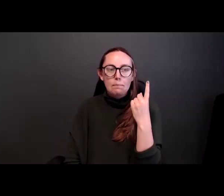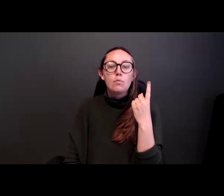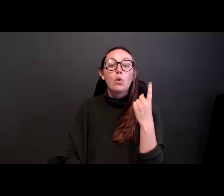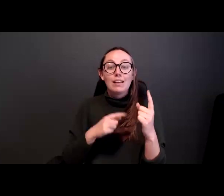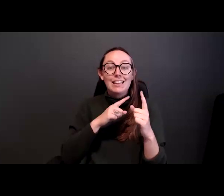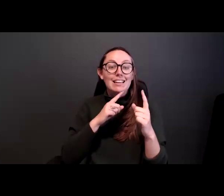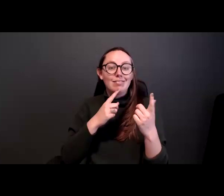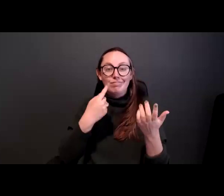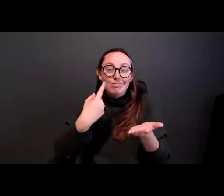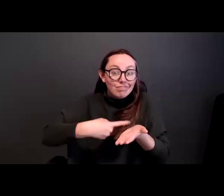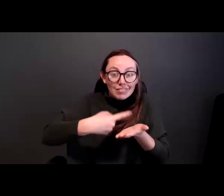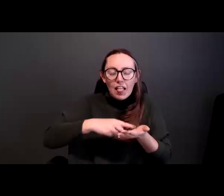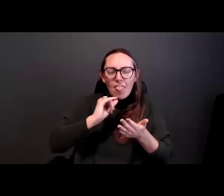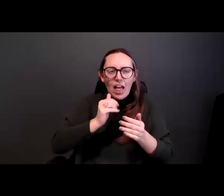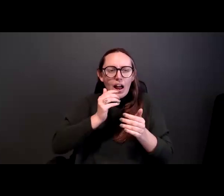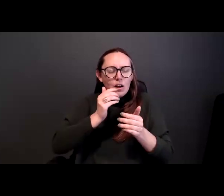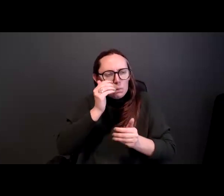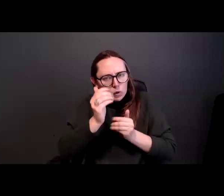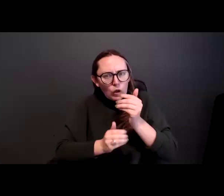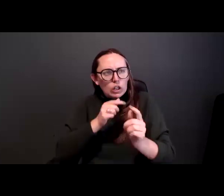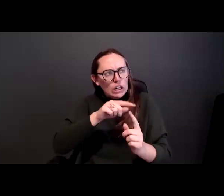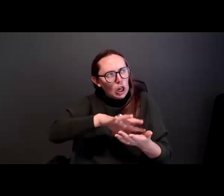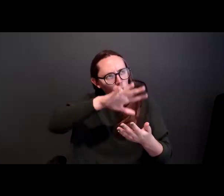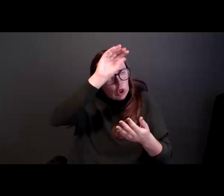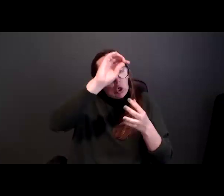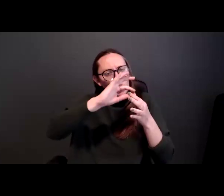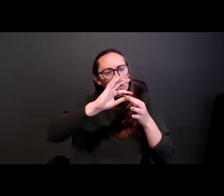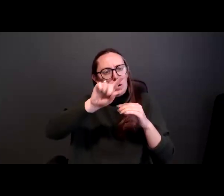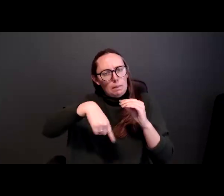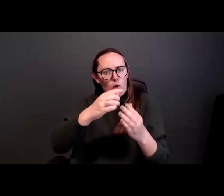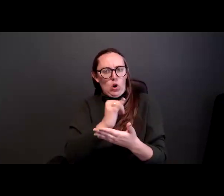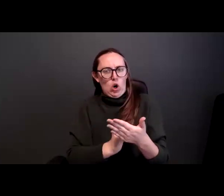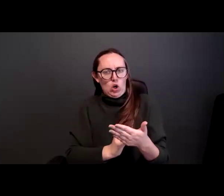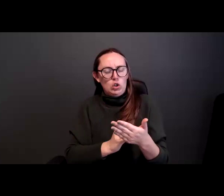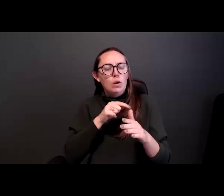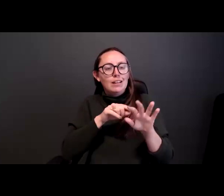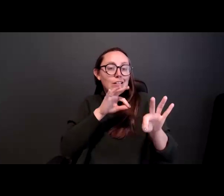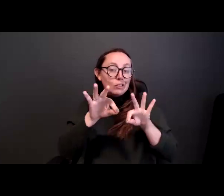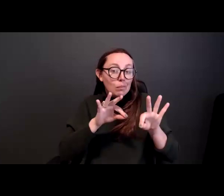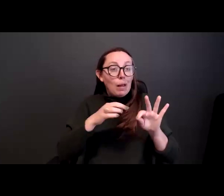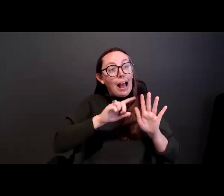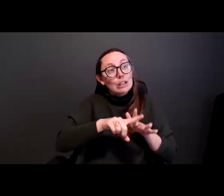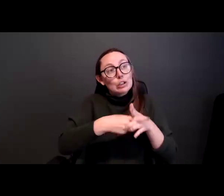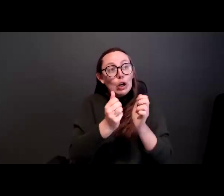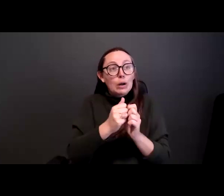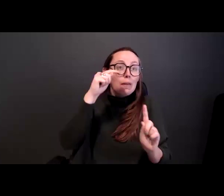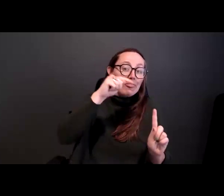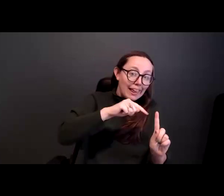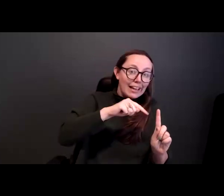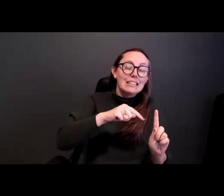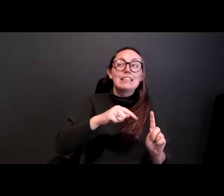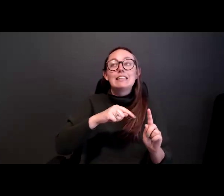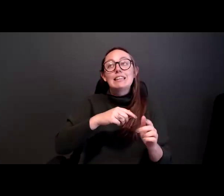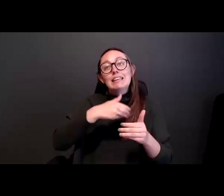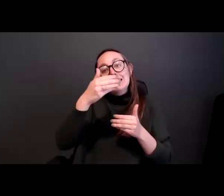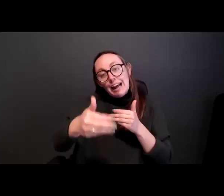he describes what he starts with, what he's painting next, what he's drawing next. Okay, it's descriptive, but it's kind